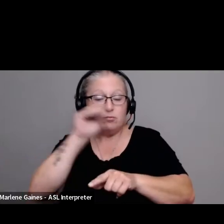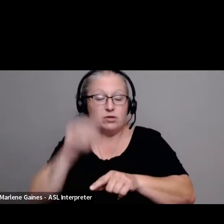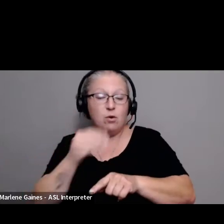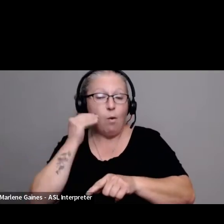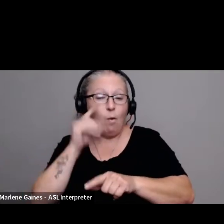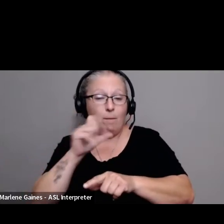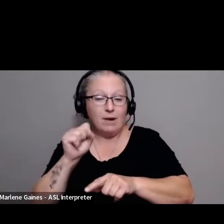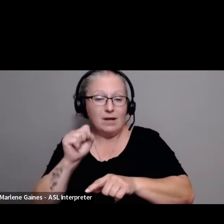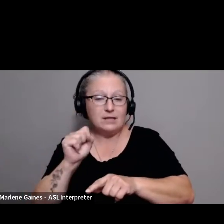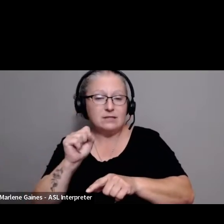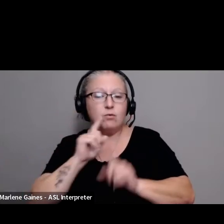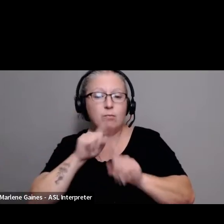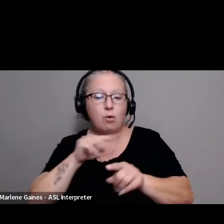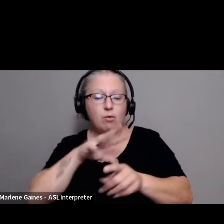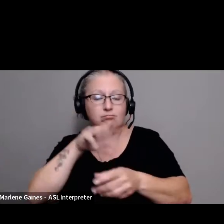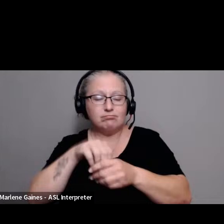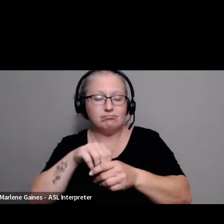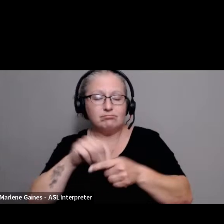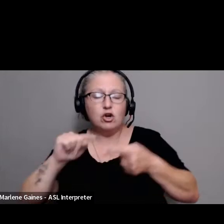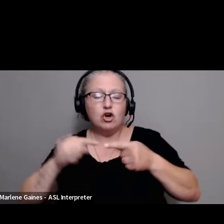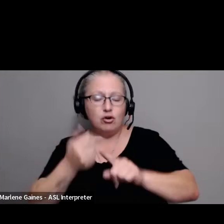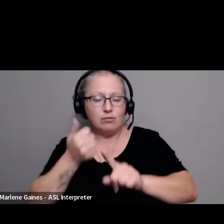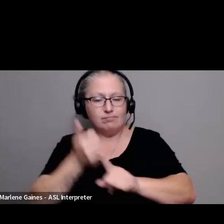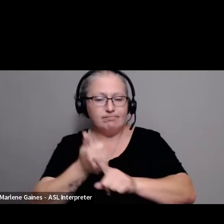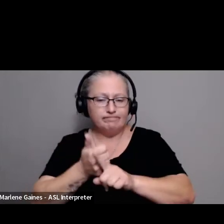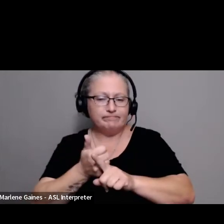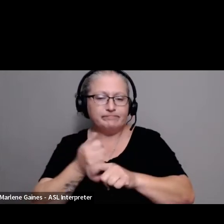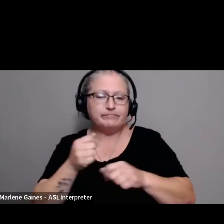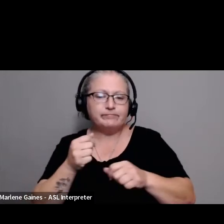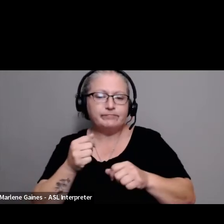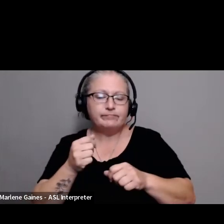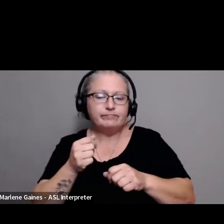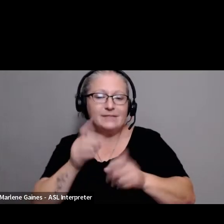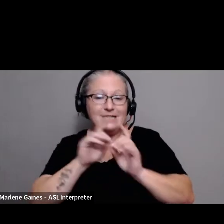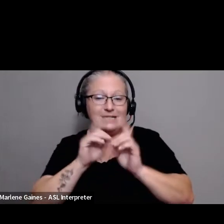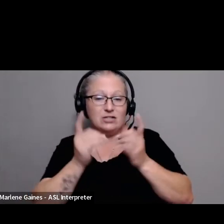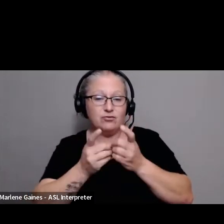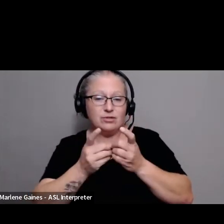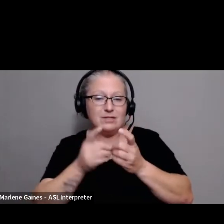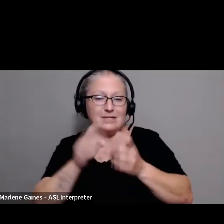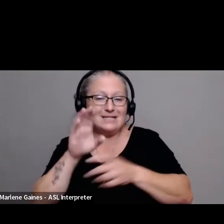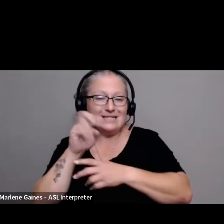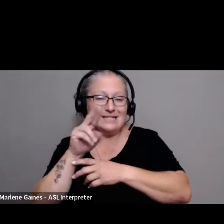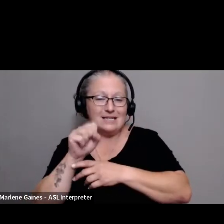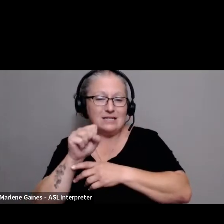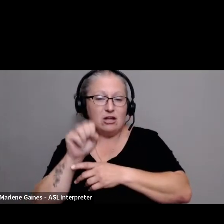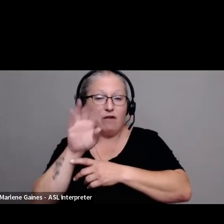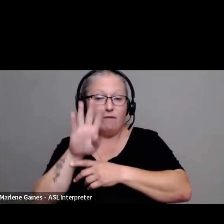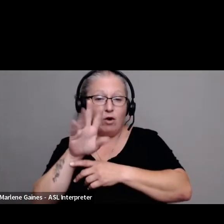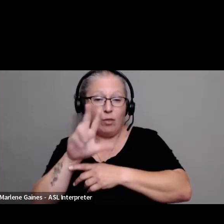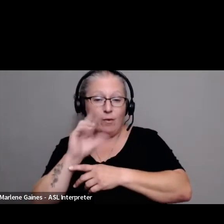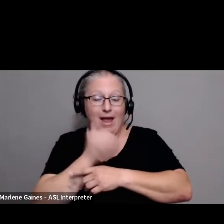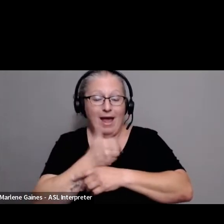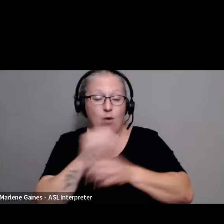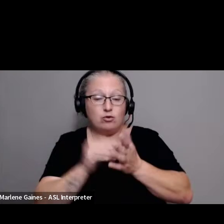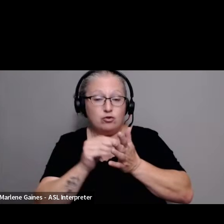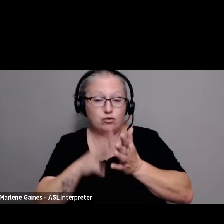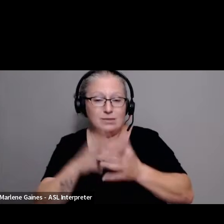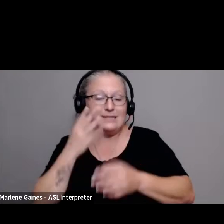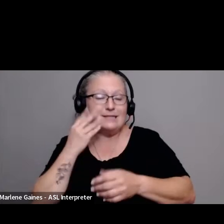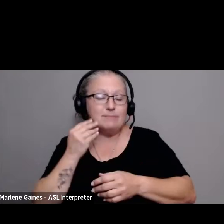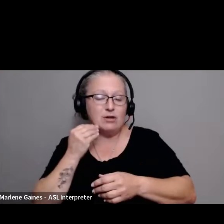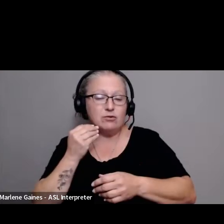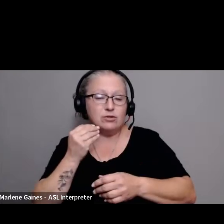reported participating in self-harming behavior. According to the district's annual census, 43 of our current students are